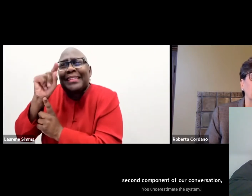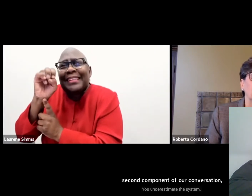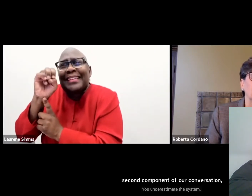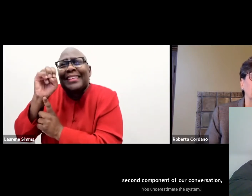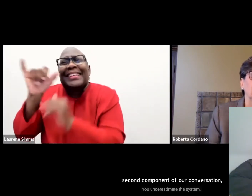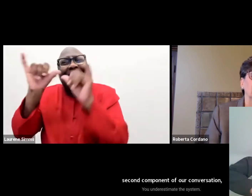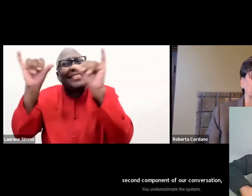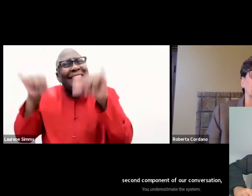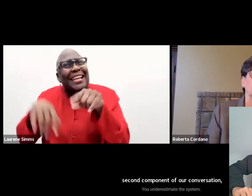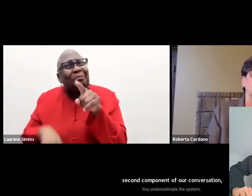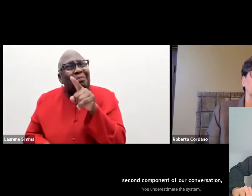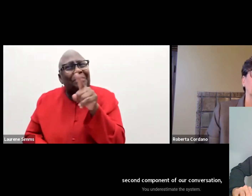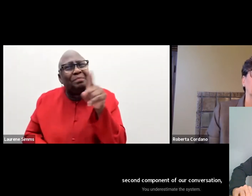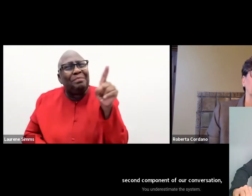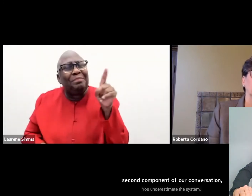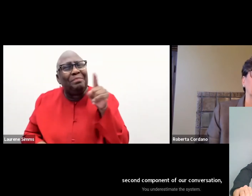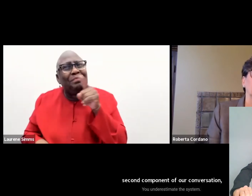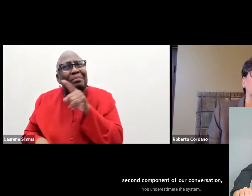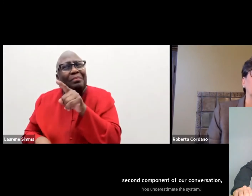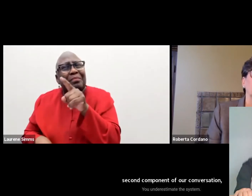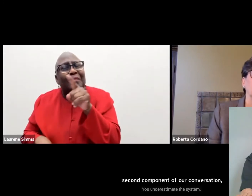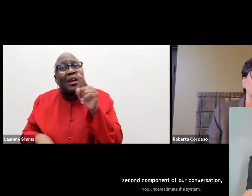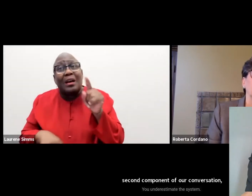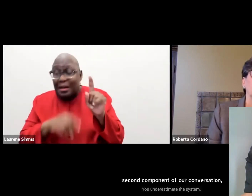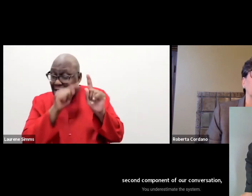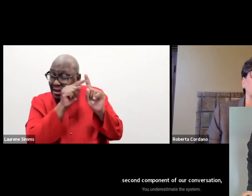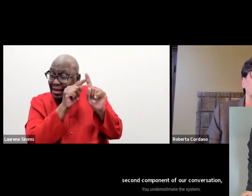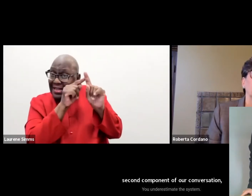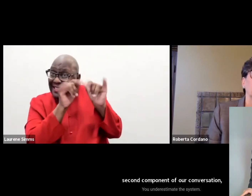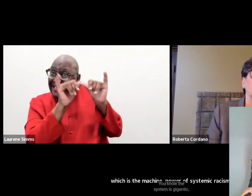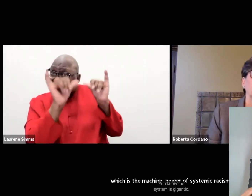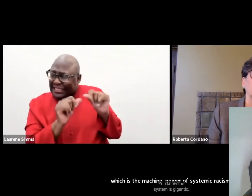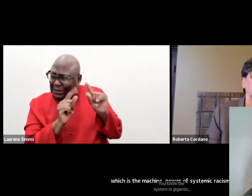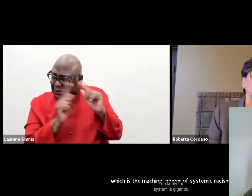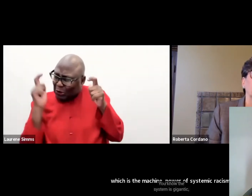Many people underestimate the system.